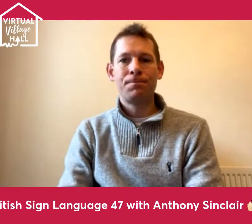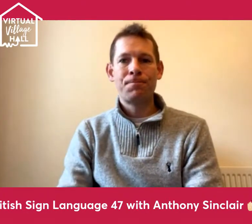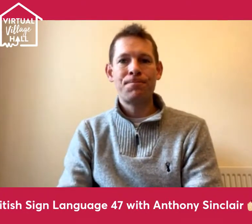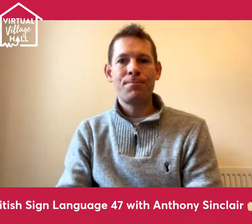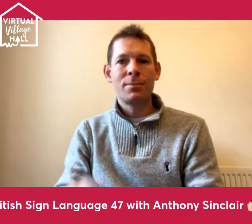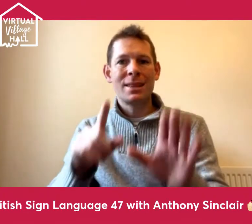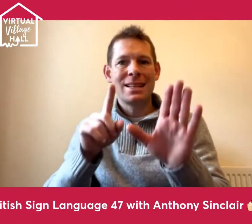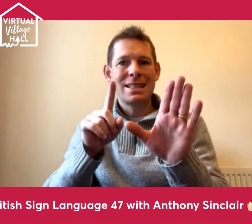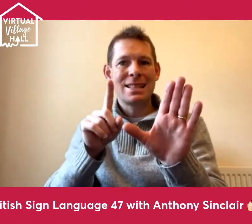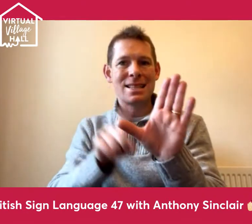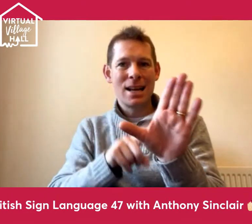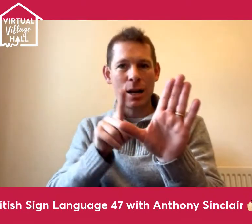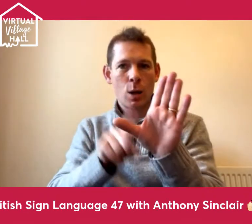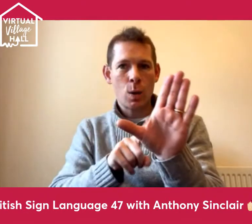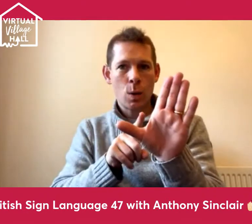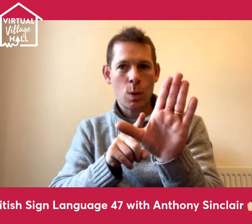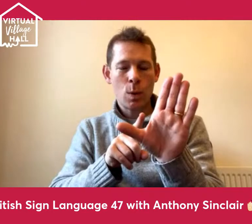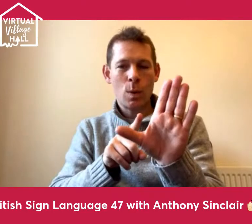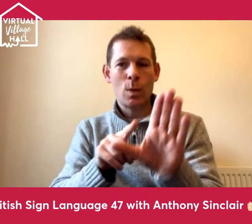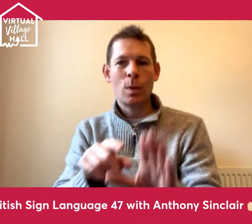Here comes number 11 again.